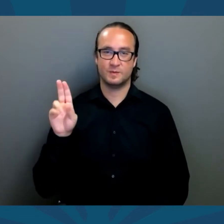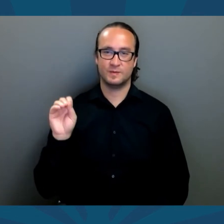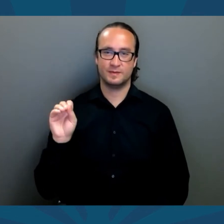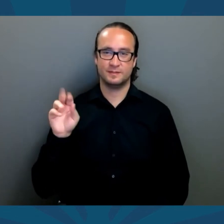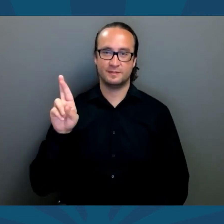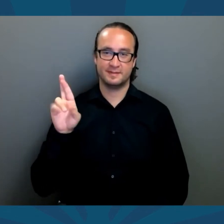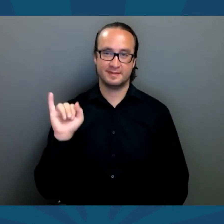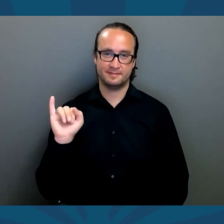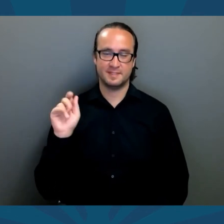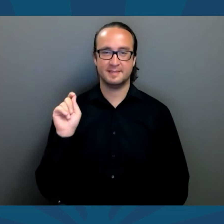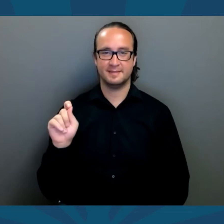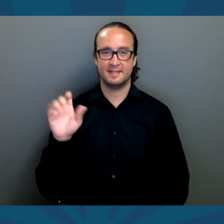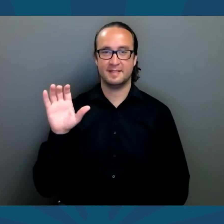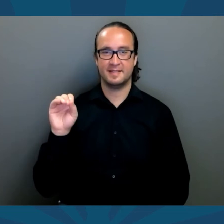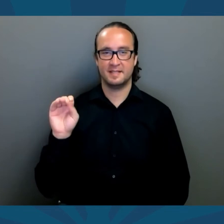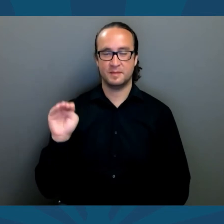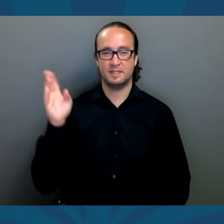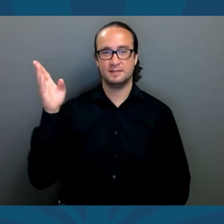sarahliguri.com/.